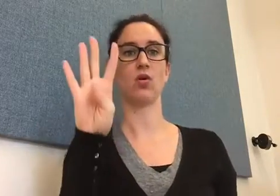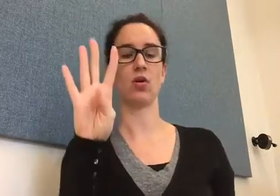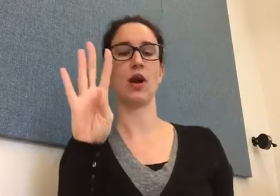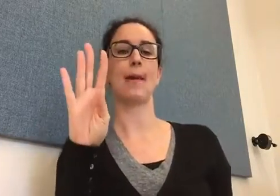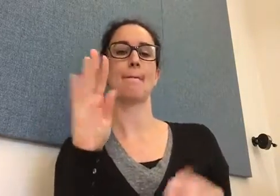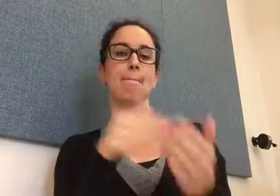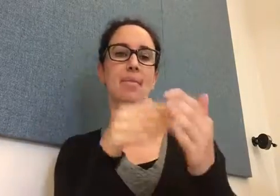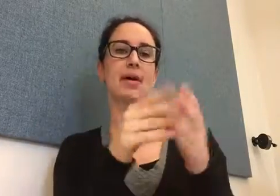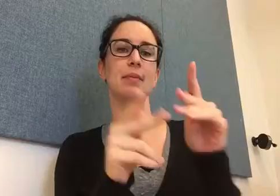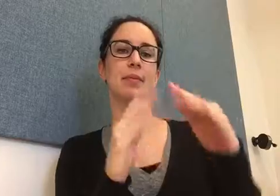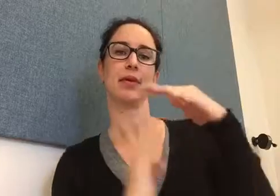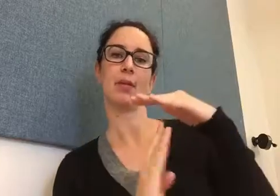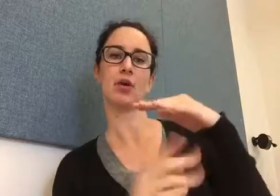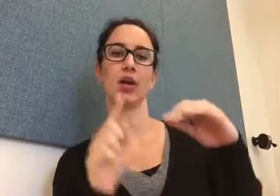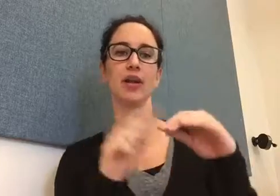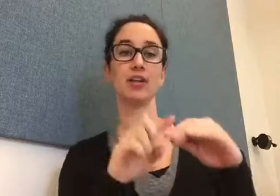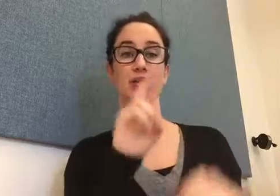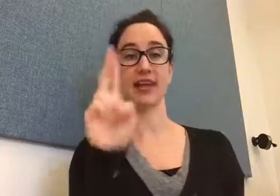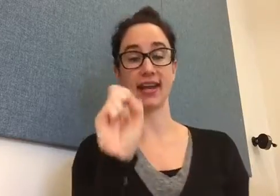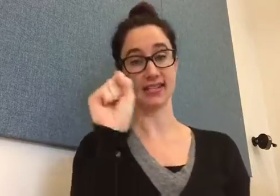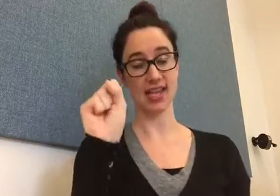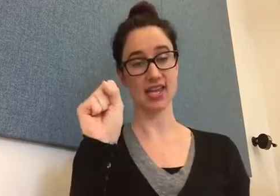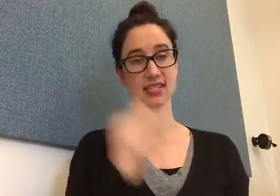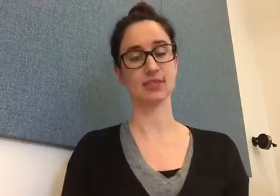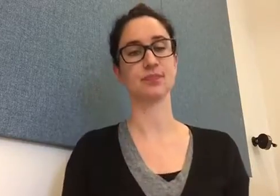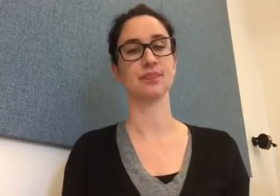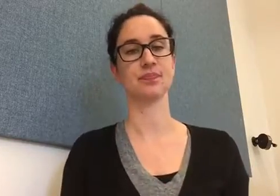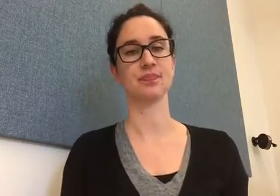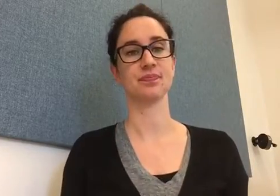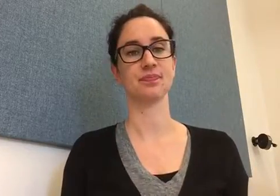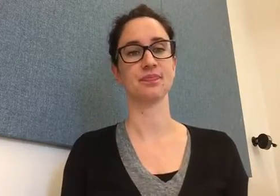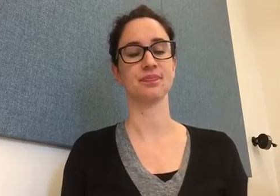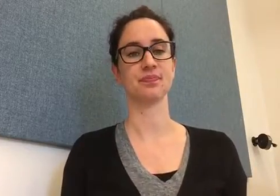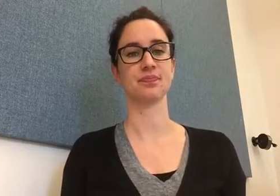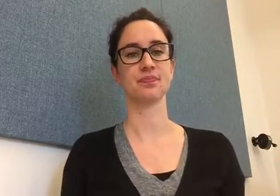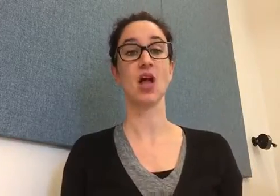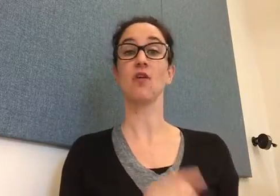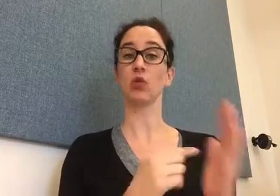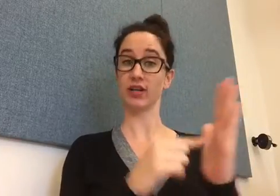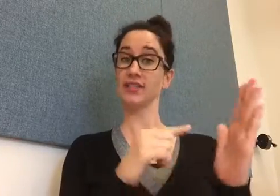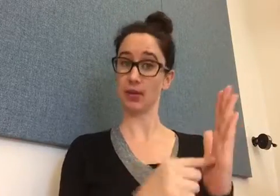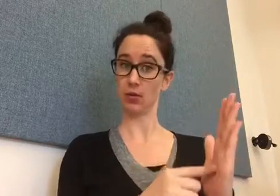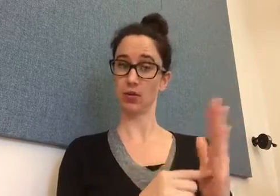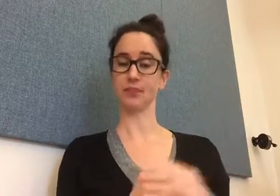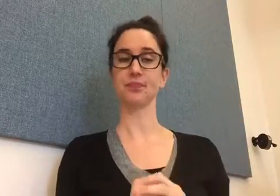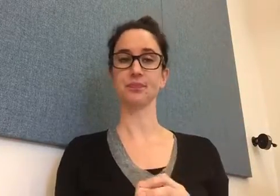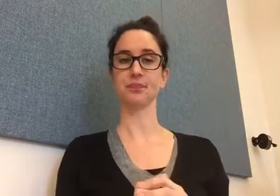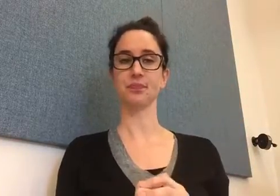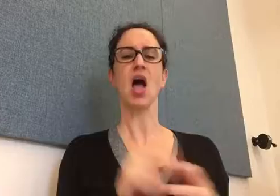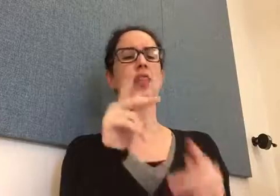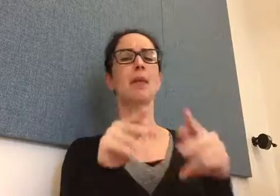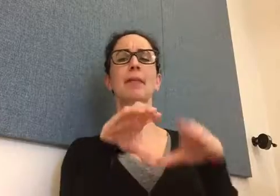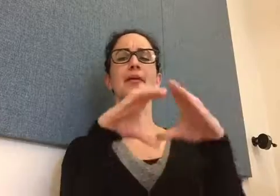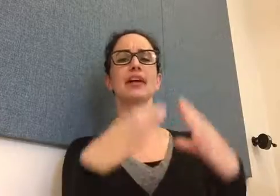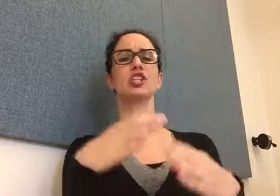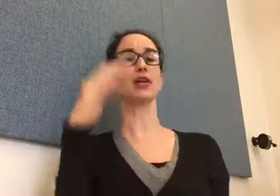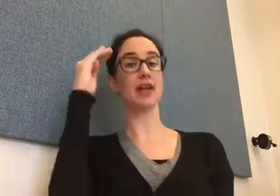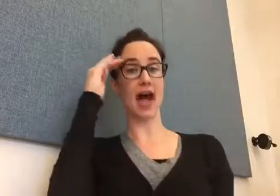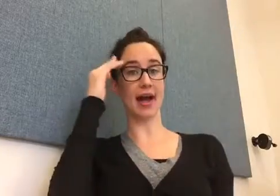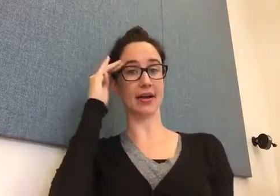people immigrating to the United States. For example, the population in Ireland was estimated